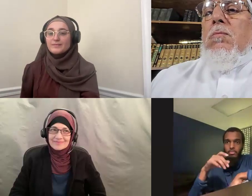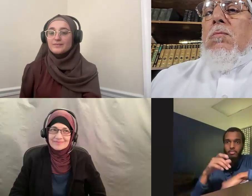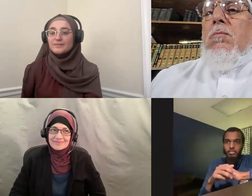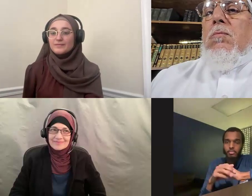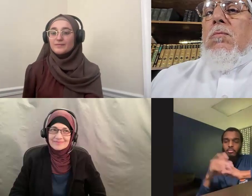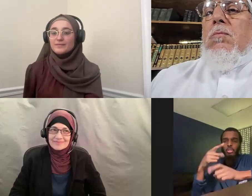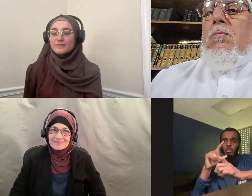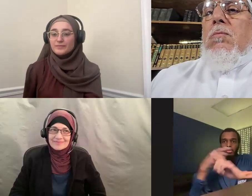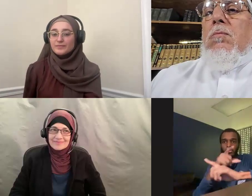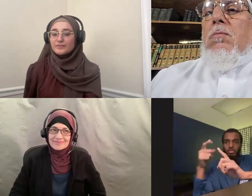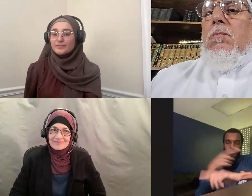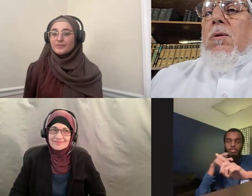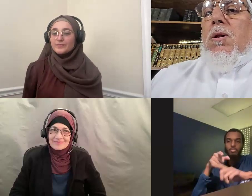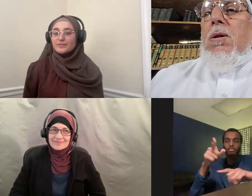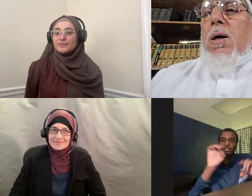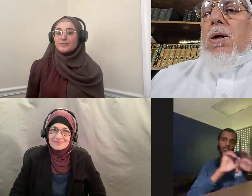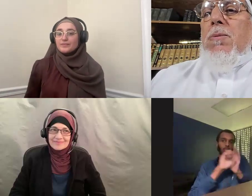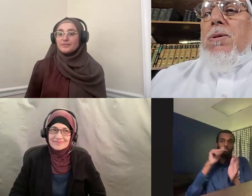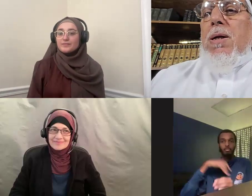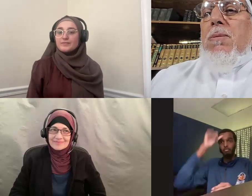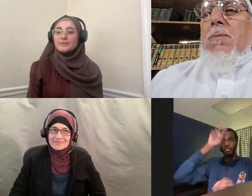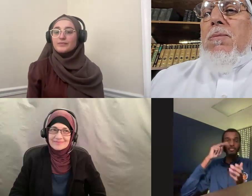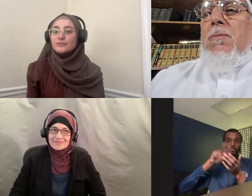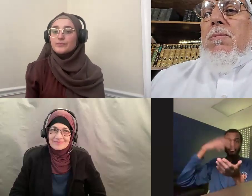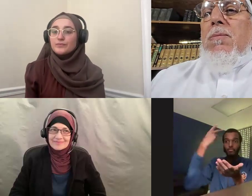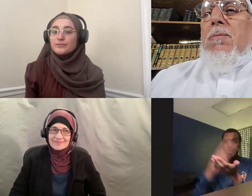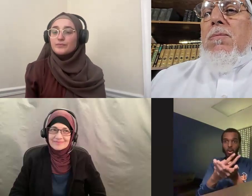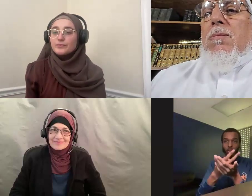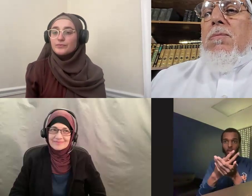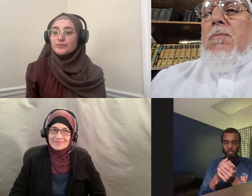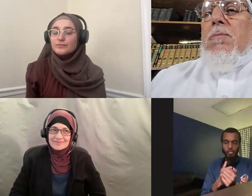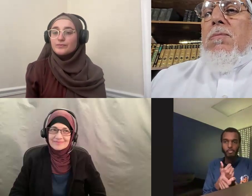Okay, I have a question. Salam alaikum, Sheikh. Alaikum salam.